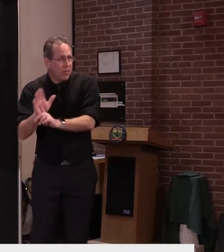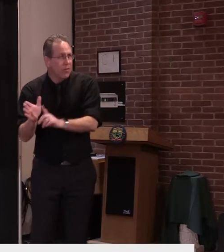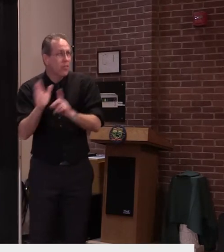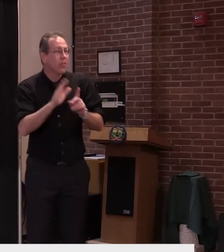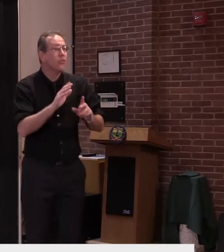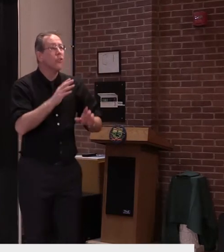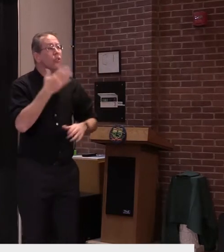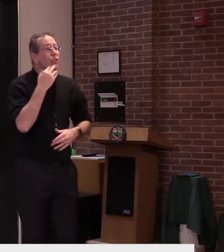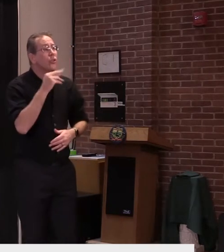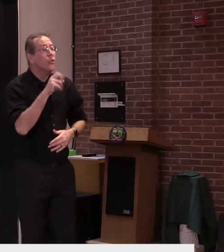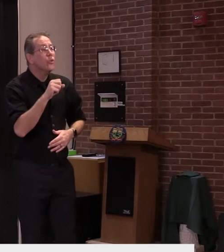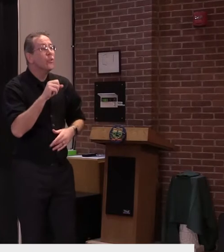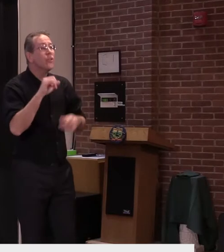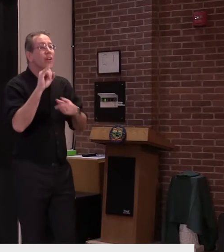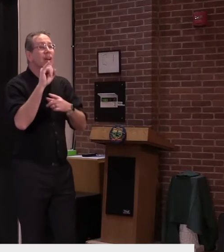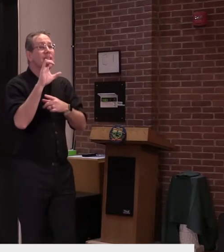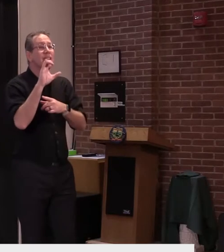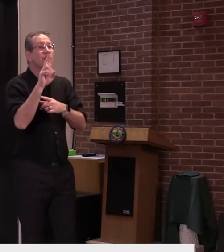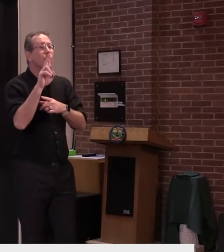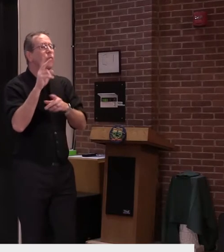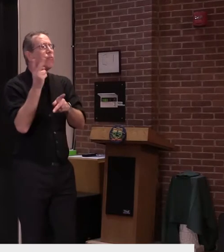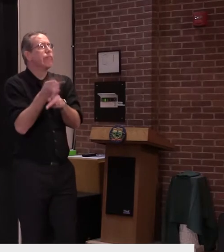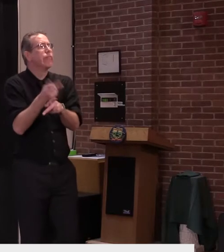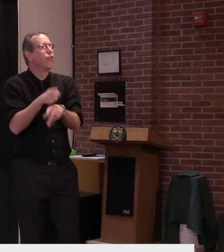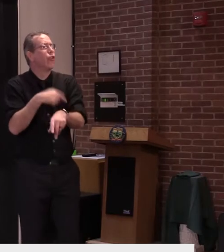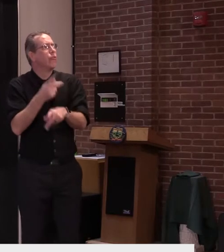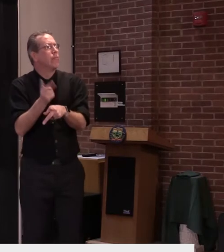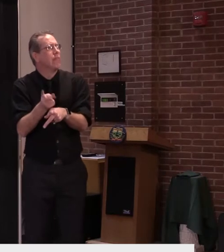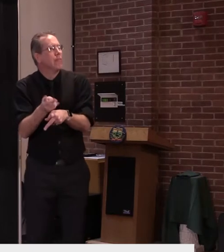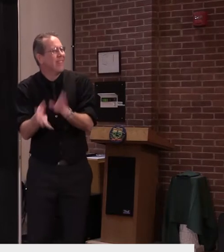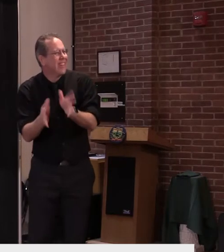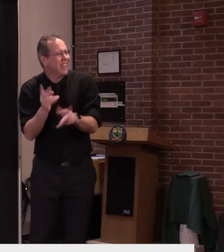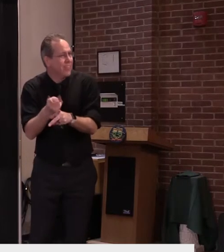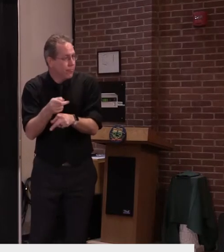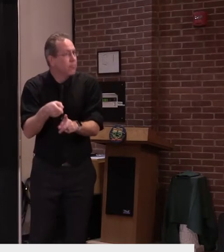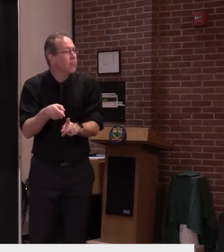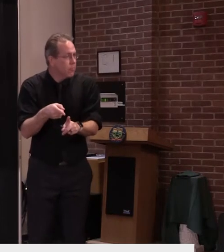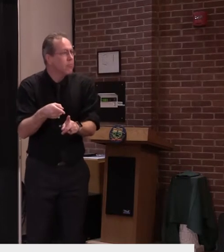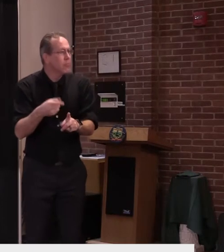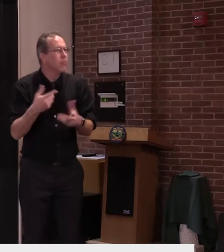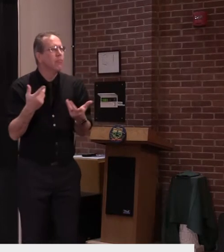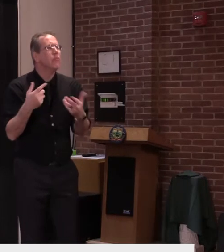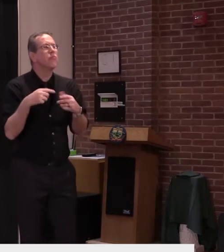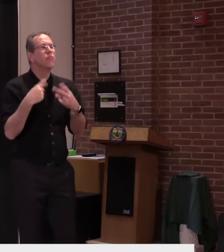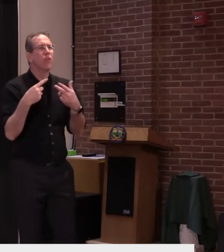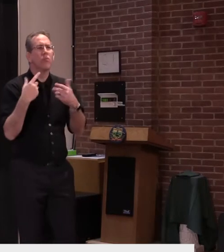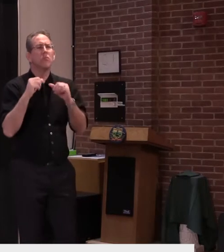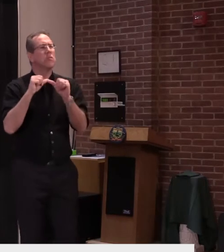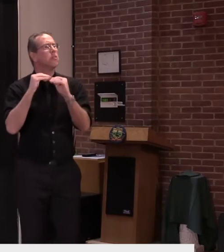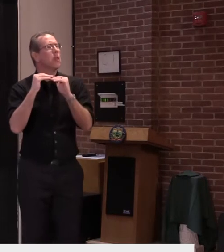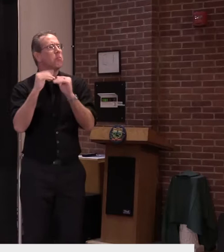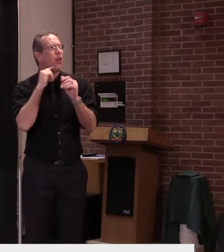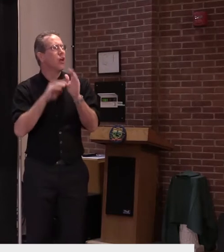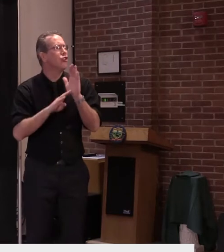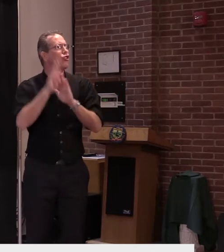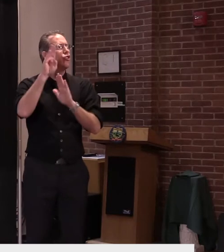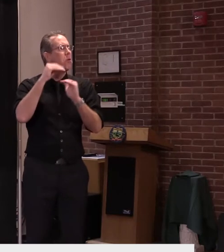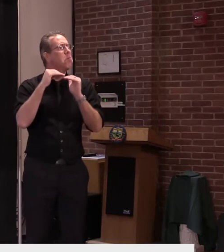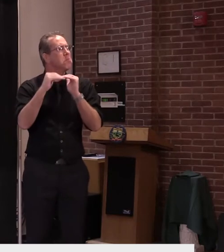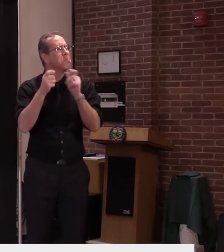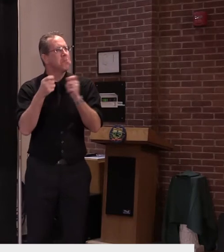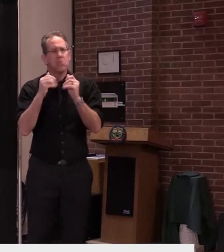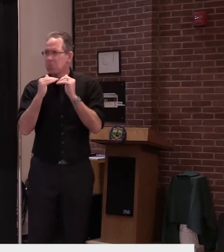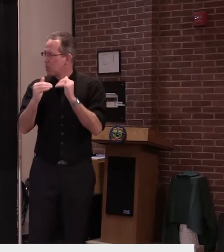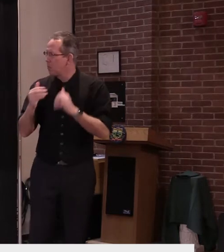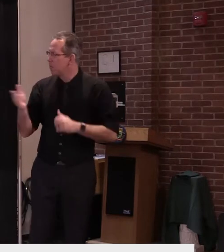numbers. When you look at that case, the ICUs have remained flat this week. There has been no increase in our ICU numbers. Over